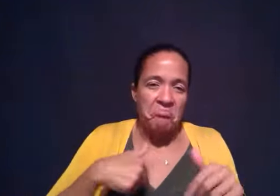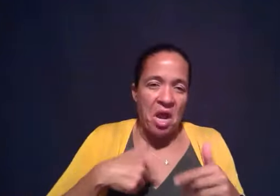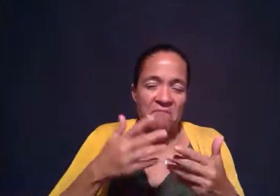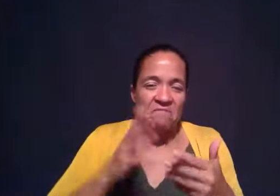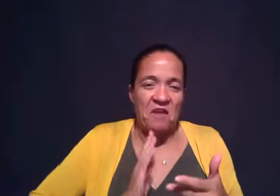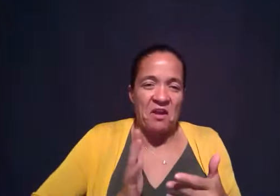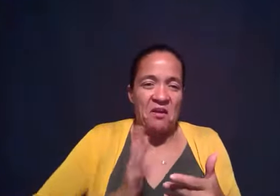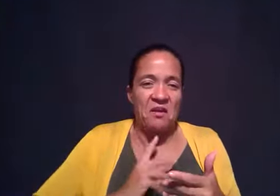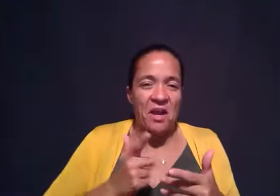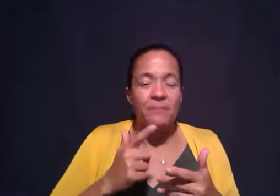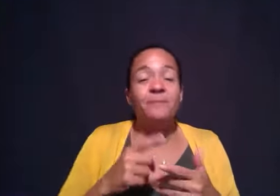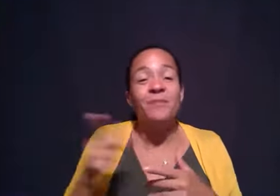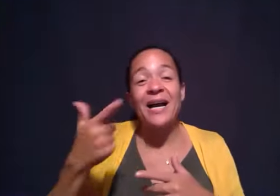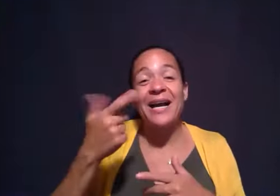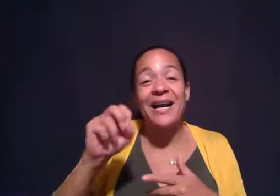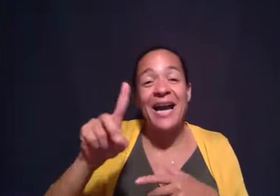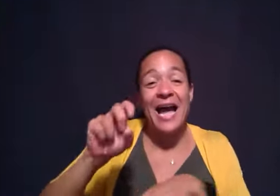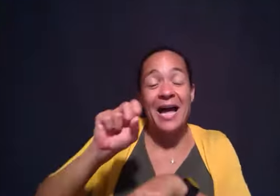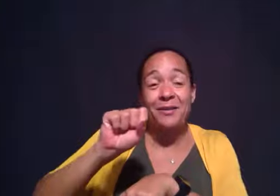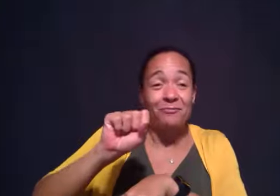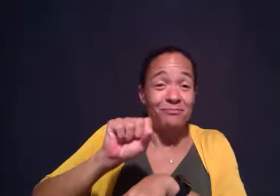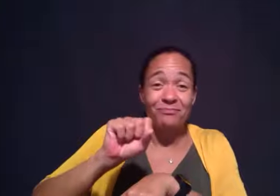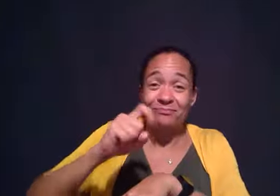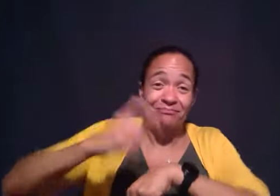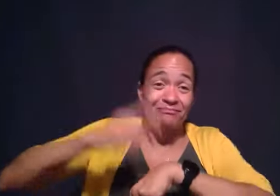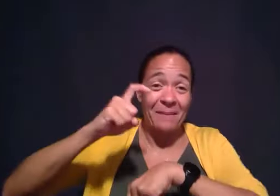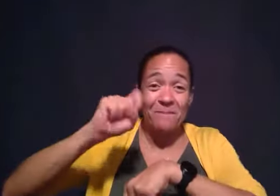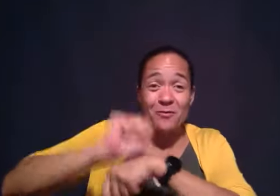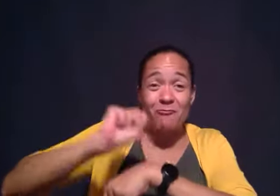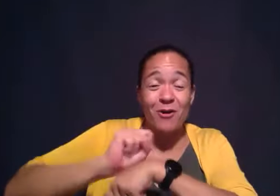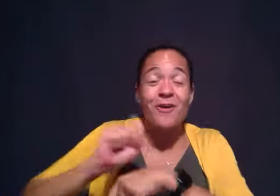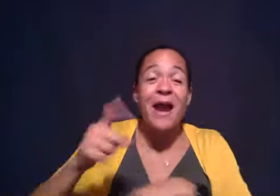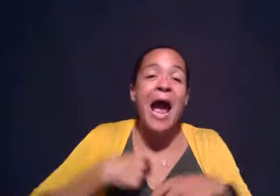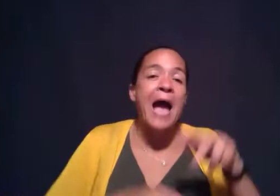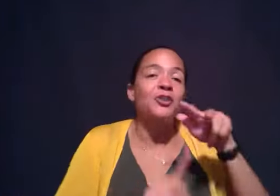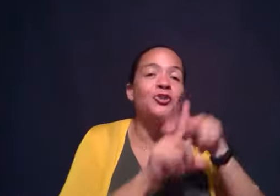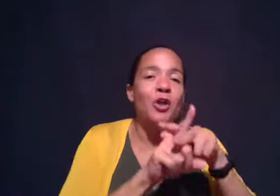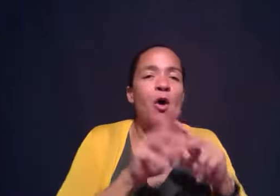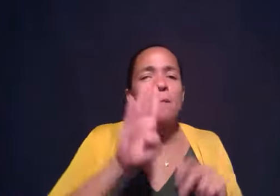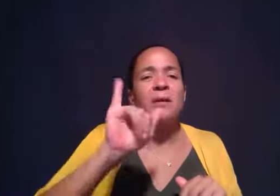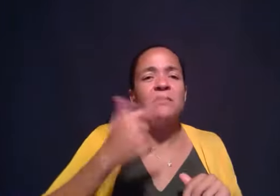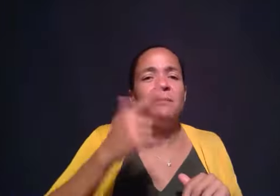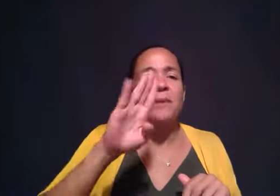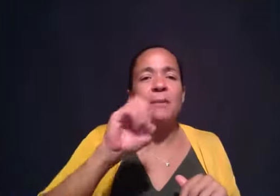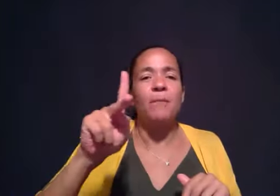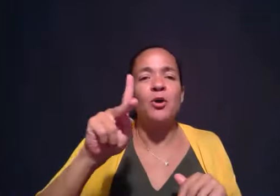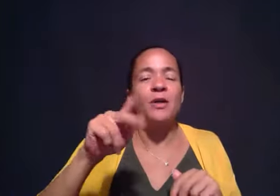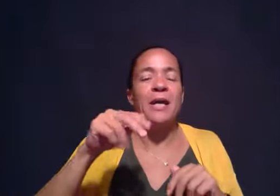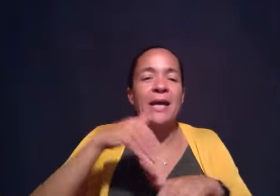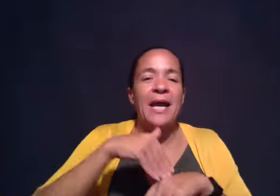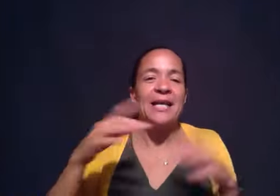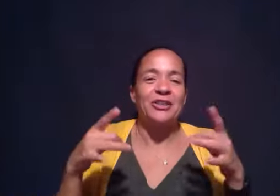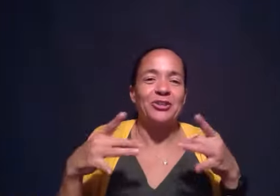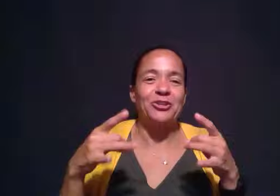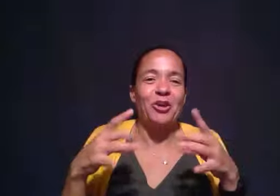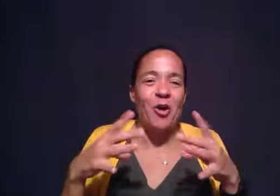on time, because I showed up. We had the big book study at Starbucks because I wasn't going to dust. And